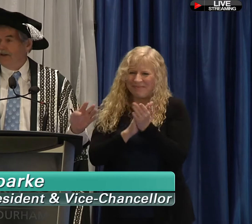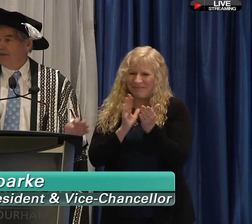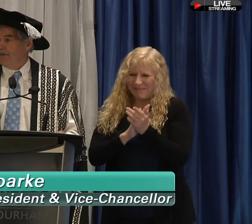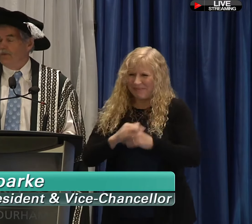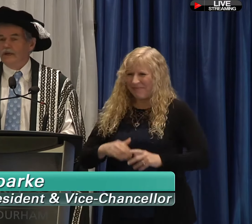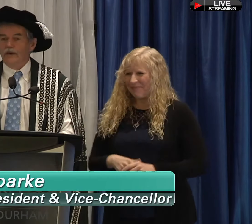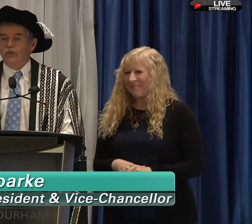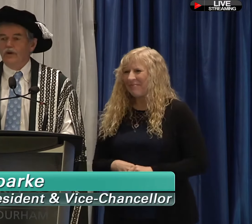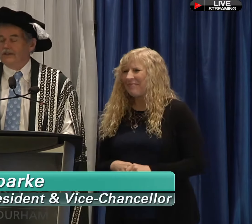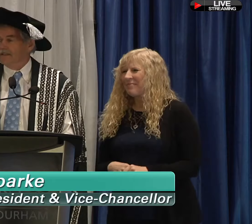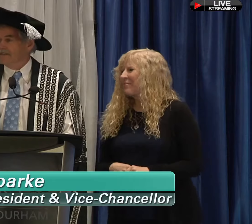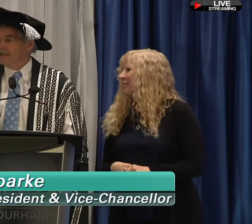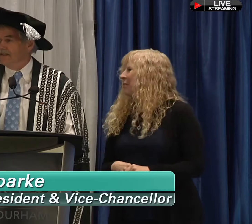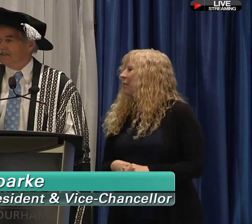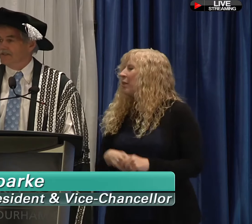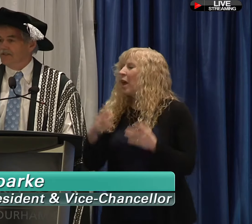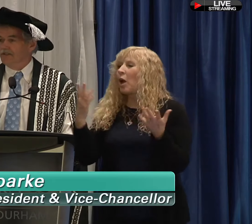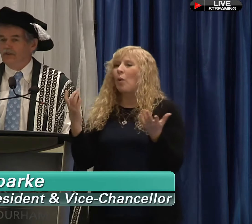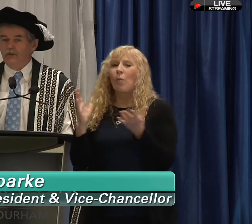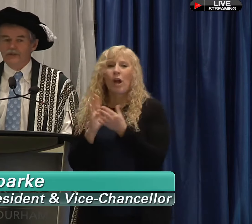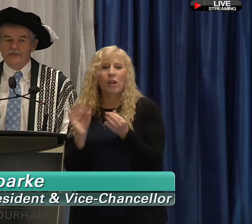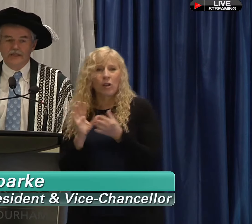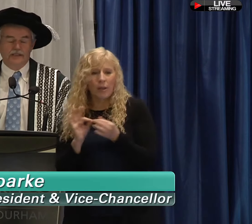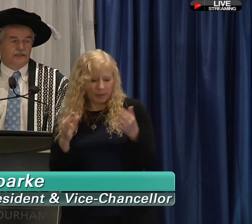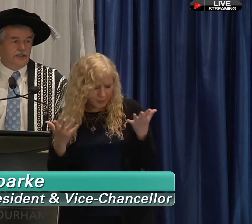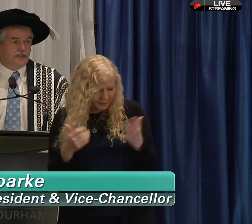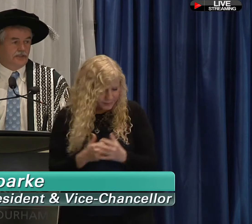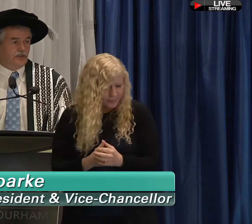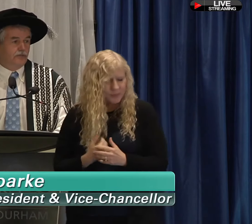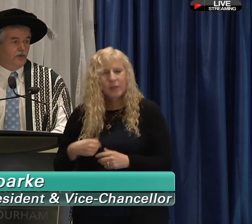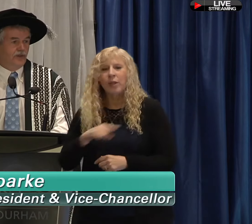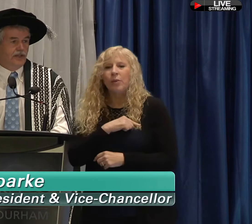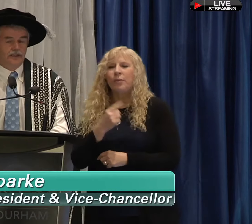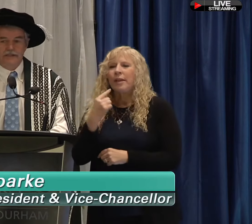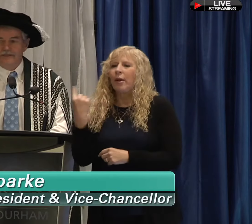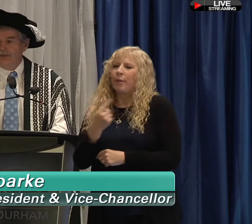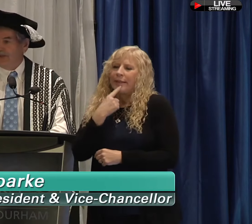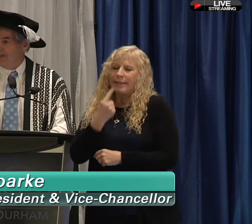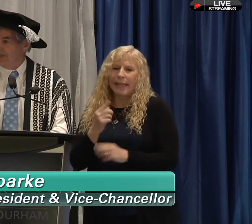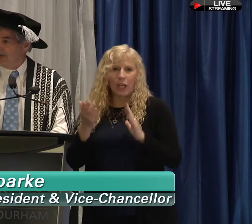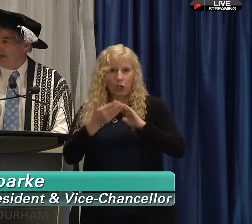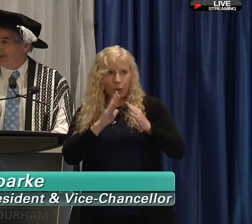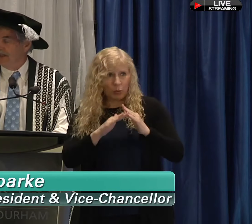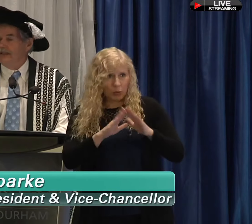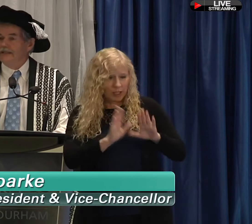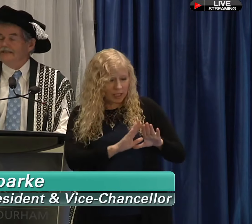now, what I want to say is, you know, we say that it takes a community to